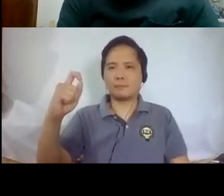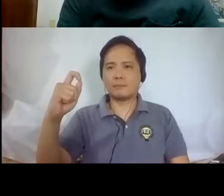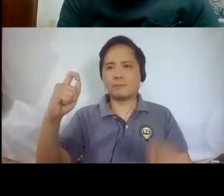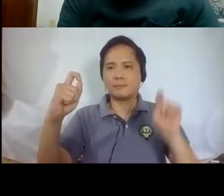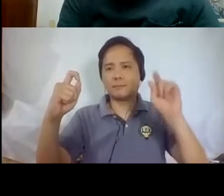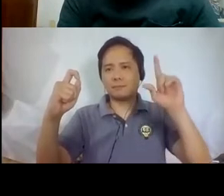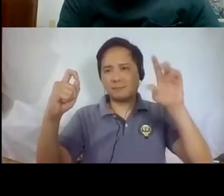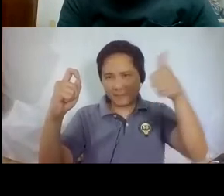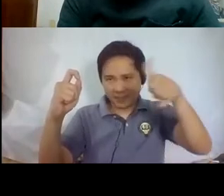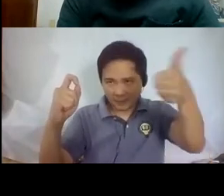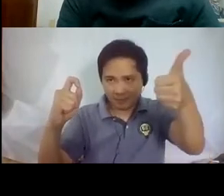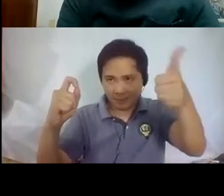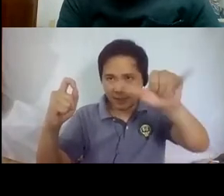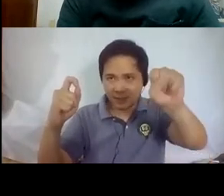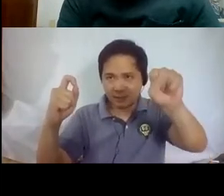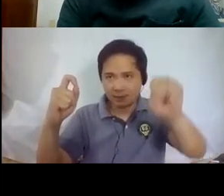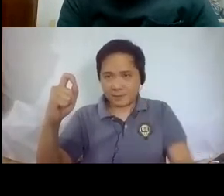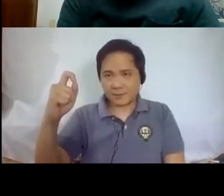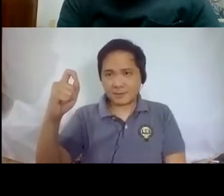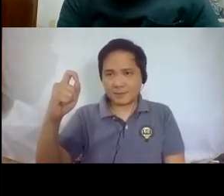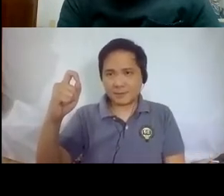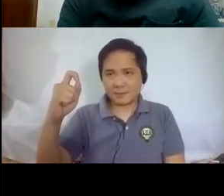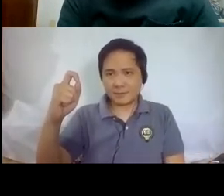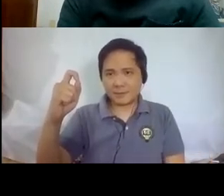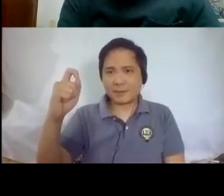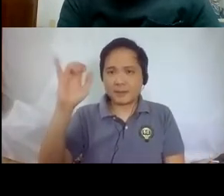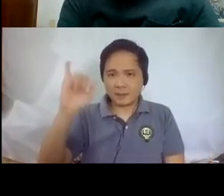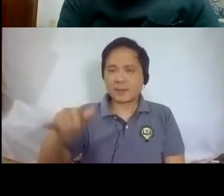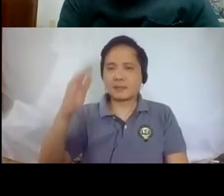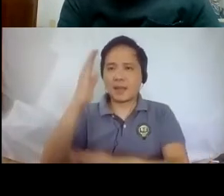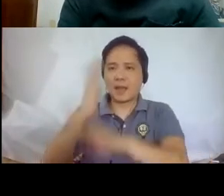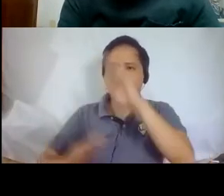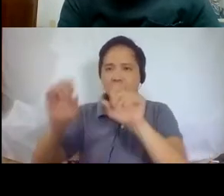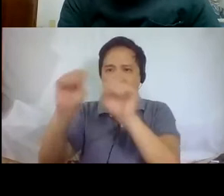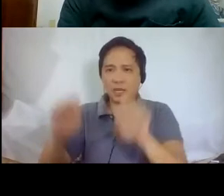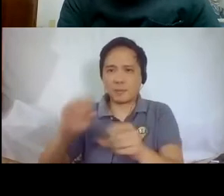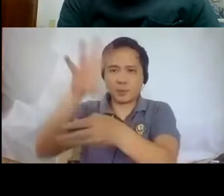Okay? So this is the next hand shape you include.